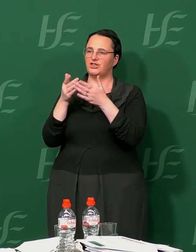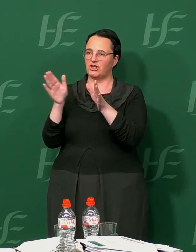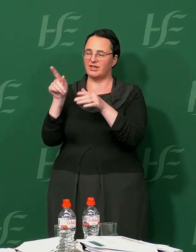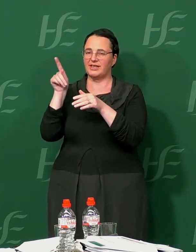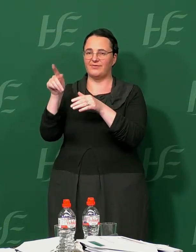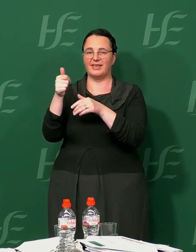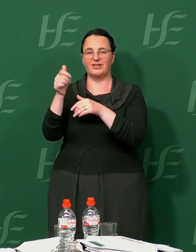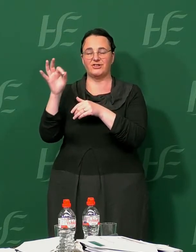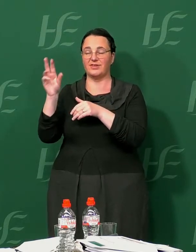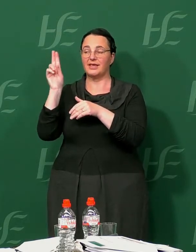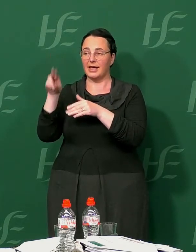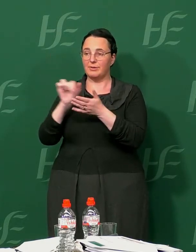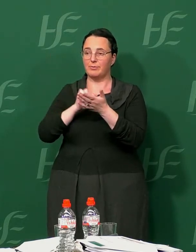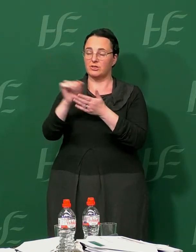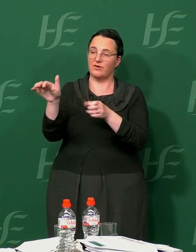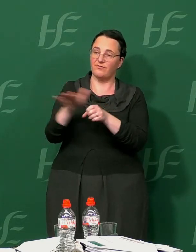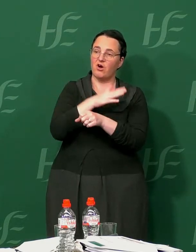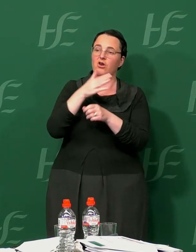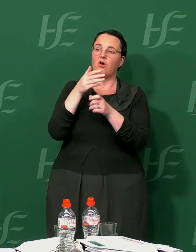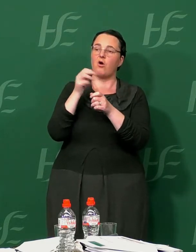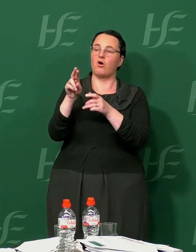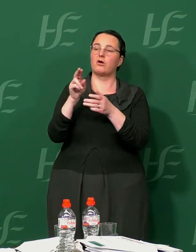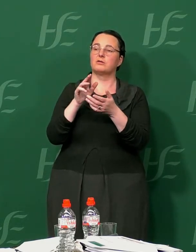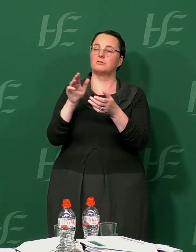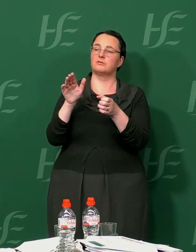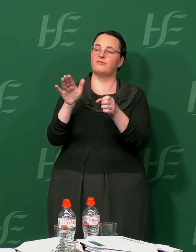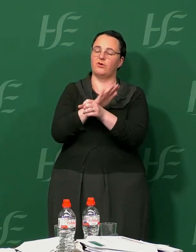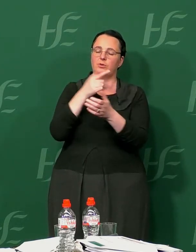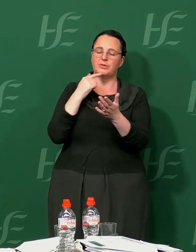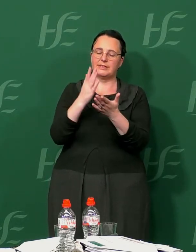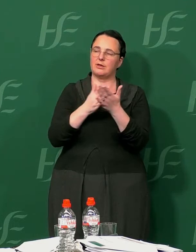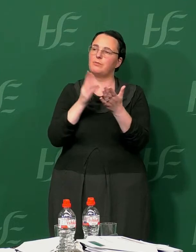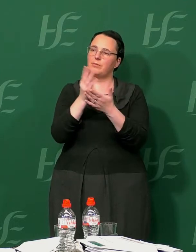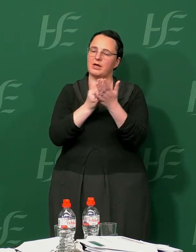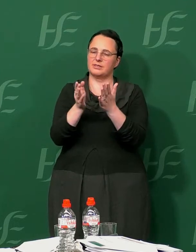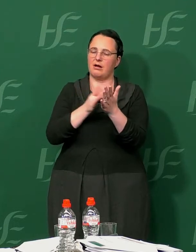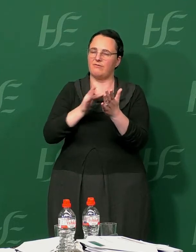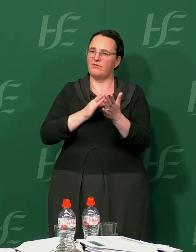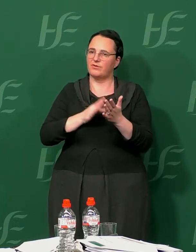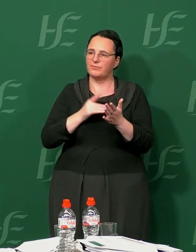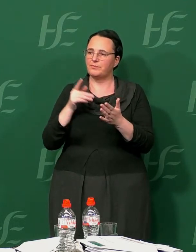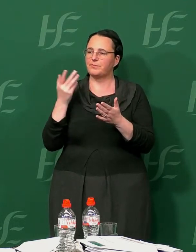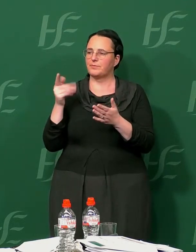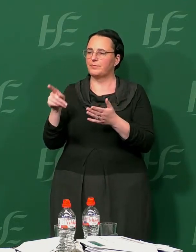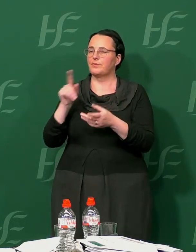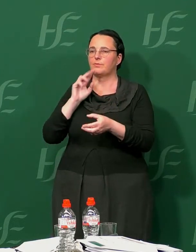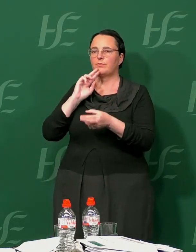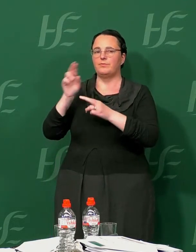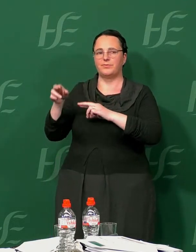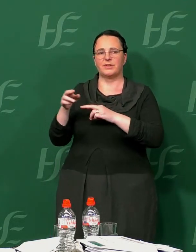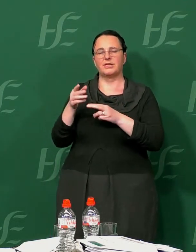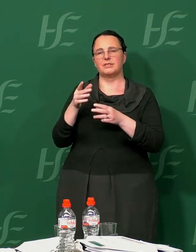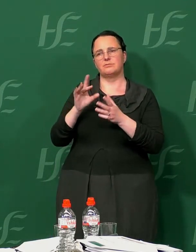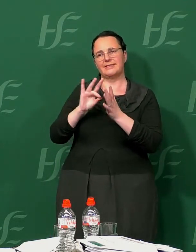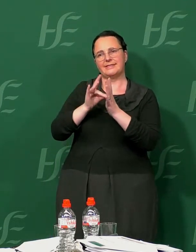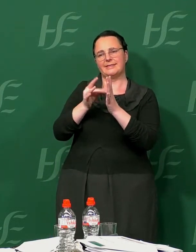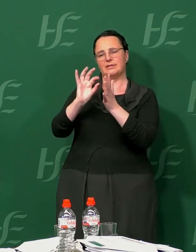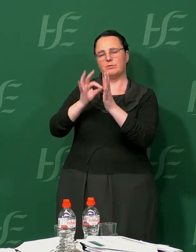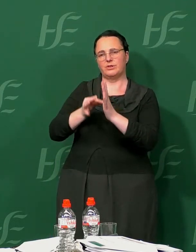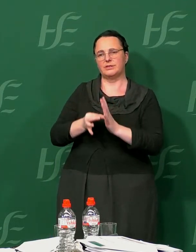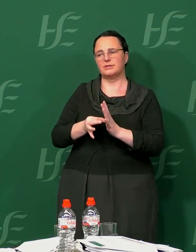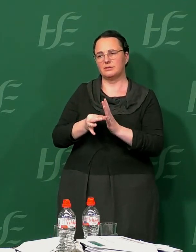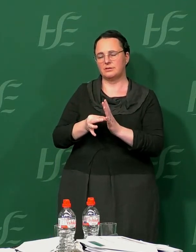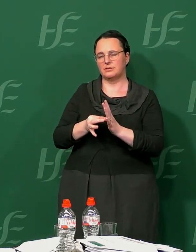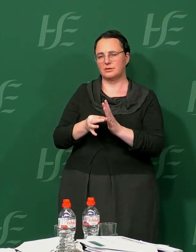perhaps. Is there a reluctance there for that to be published, and if there is, why? There's a few key points to response, Louise.